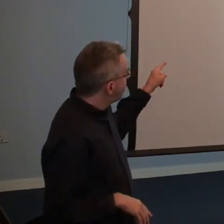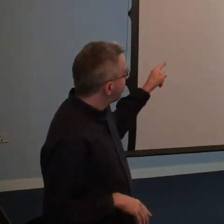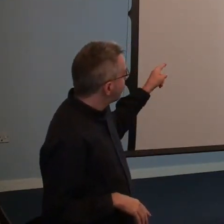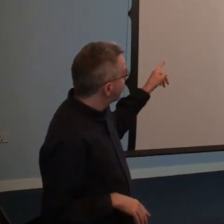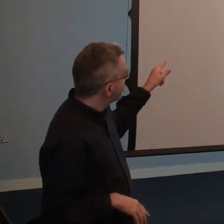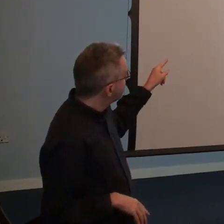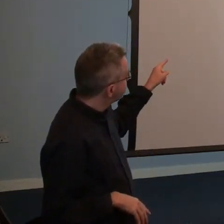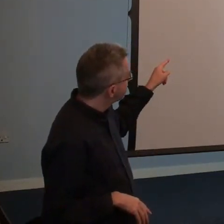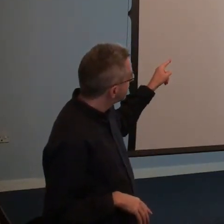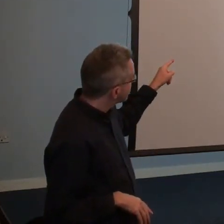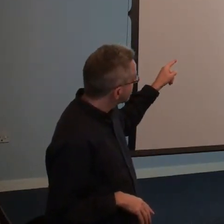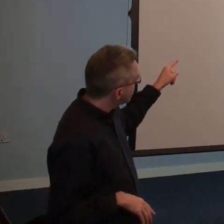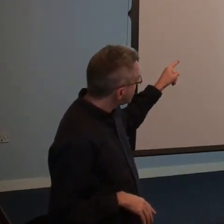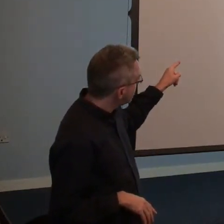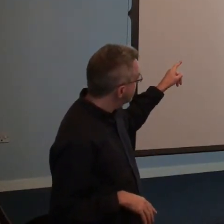attitudes to disability in general.